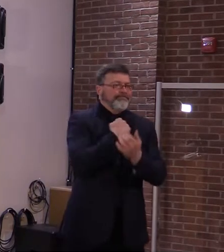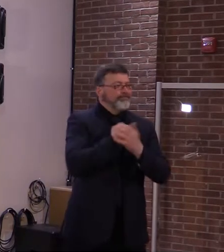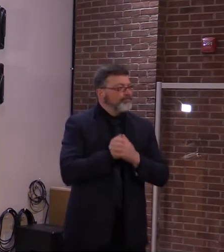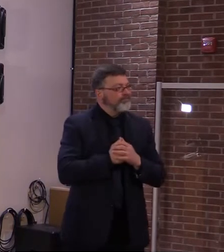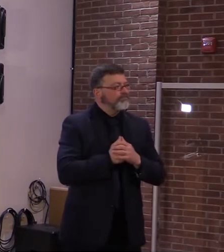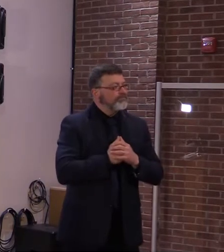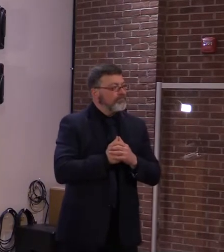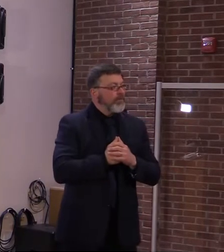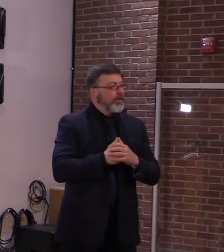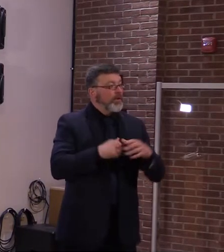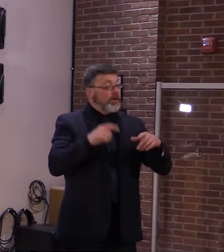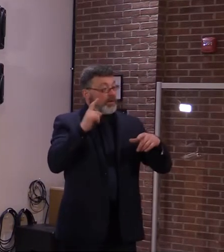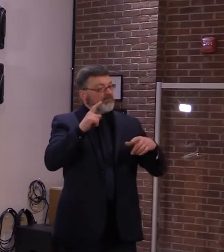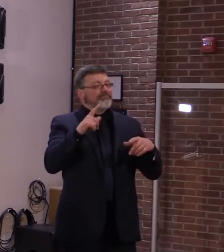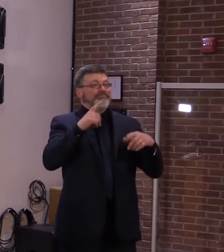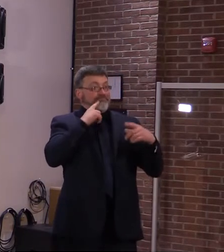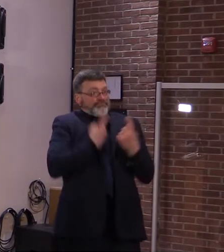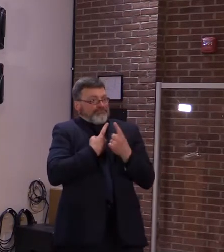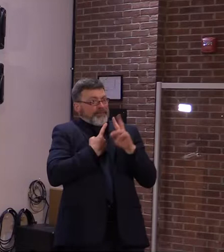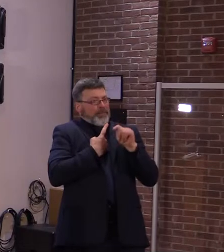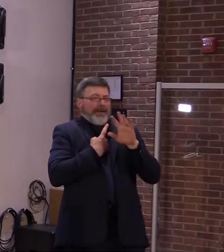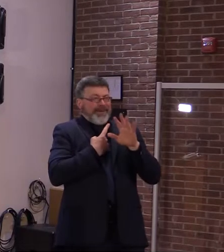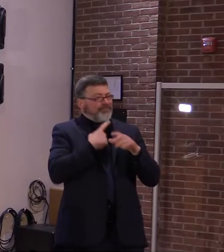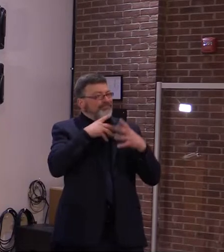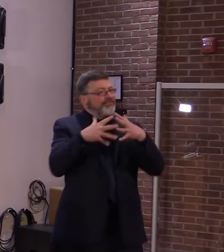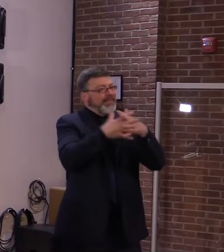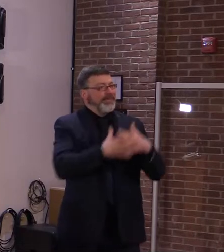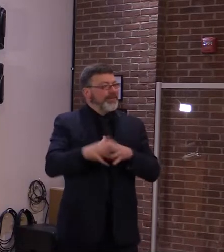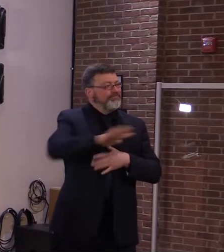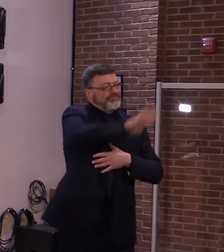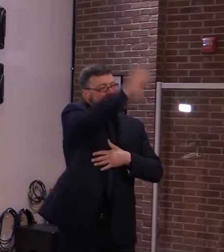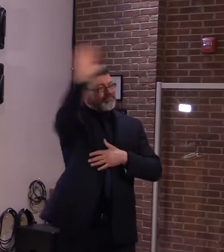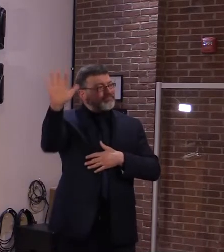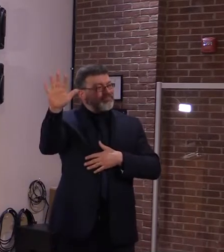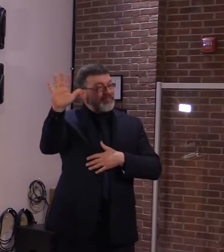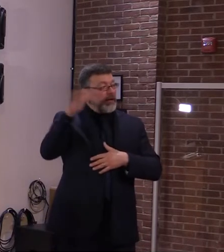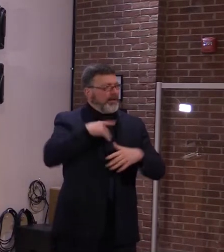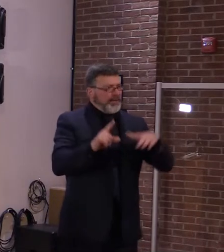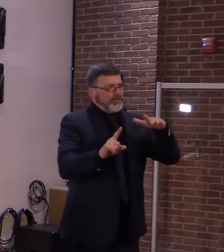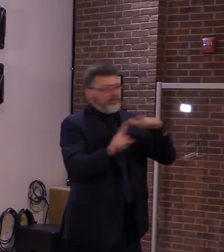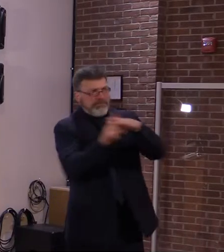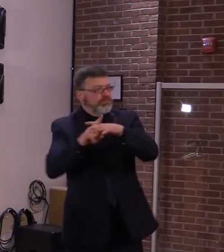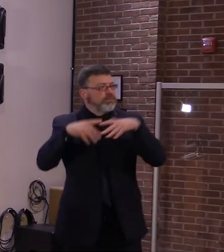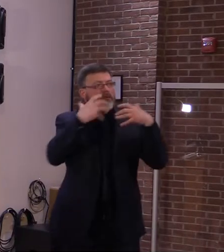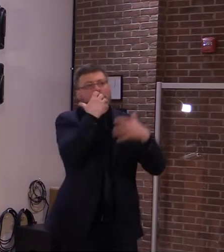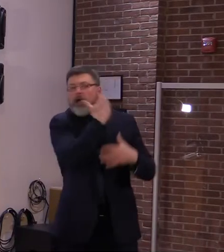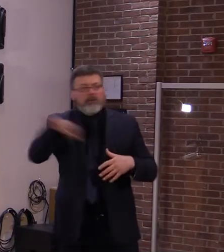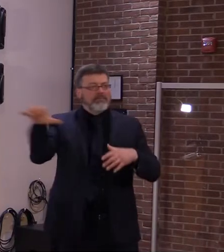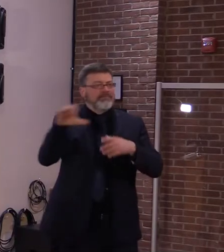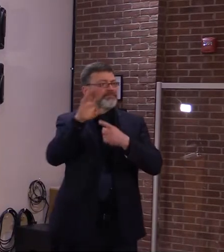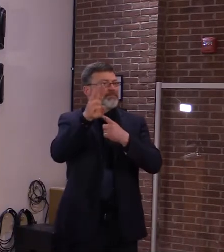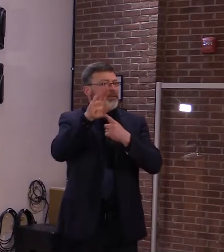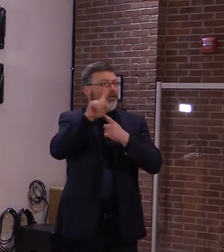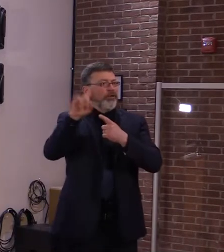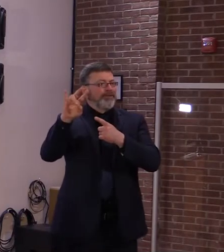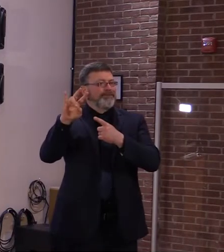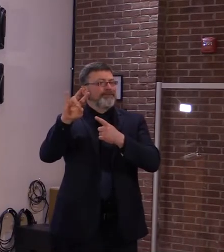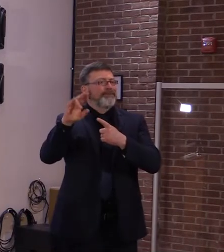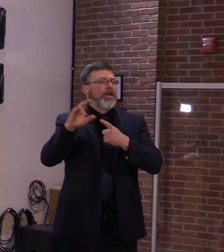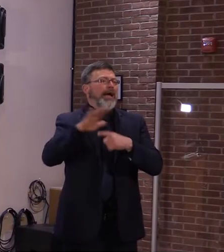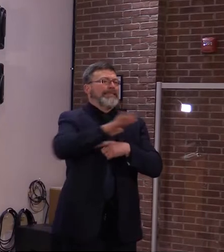the B.1.1.7 variant continues to represent an increasing proportion of the circulating virus. The